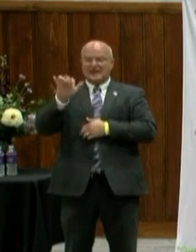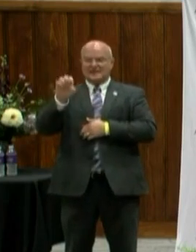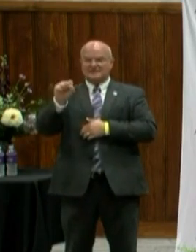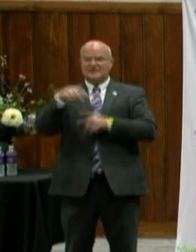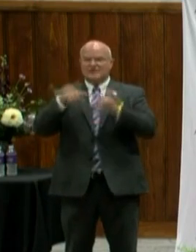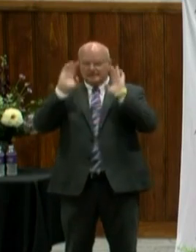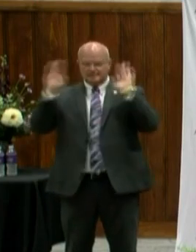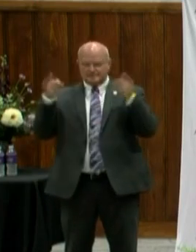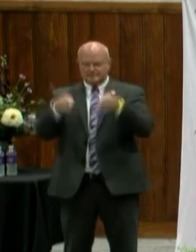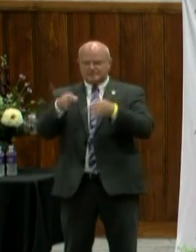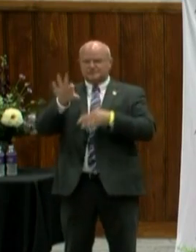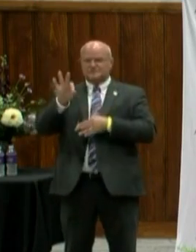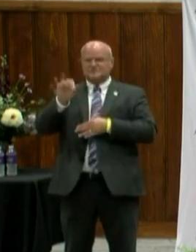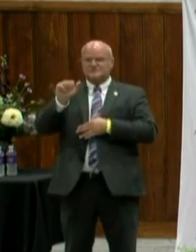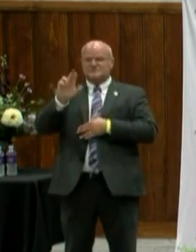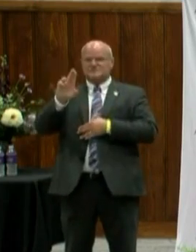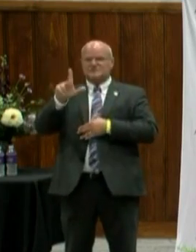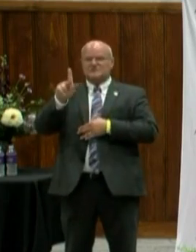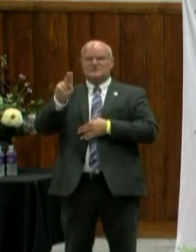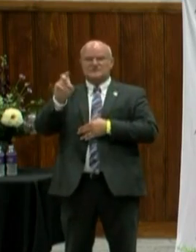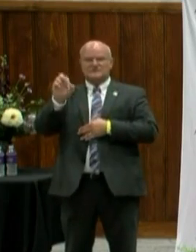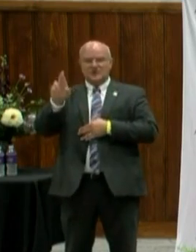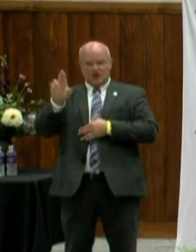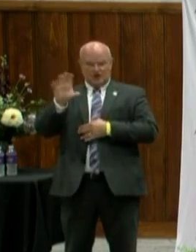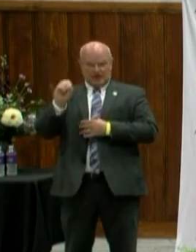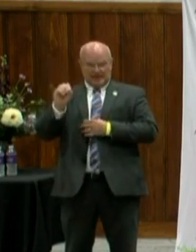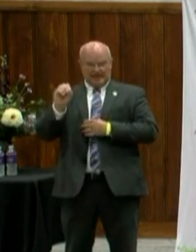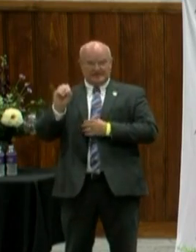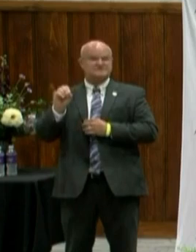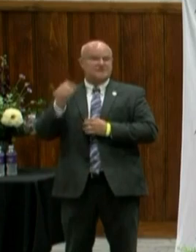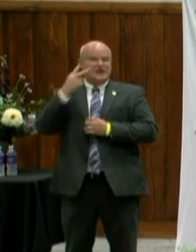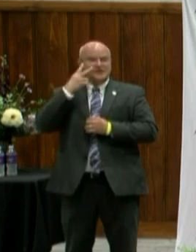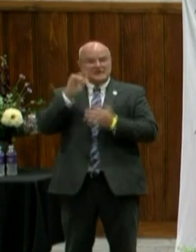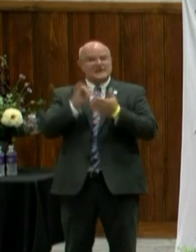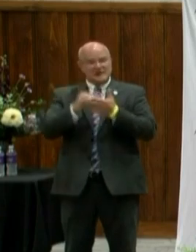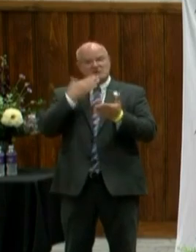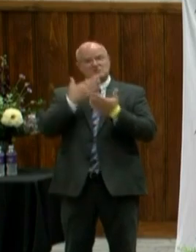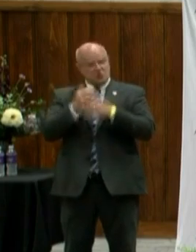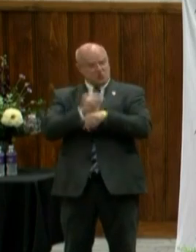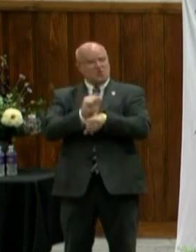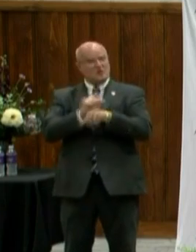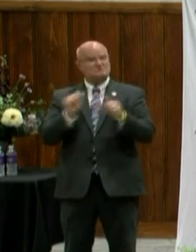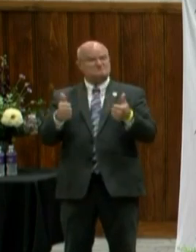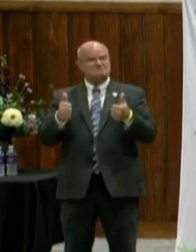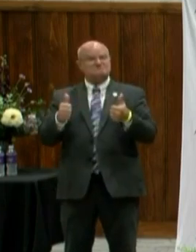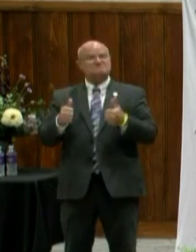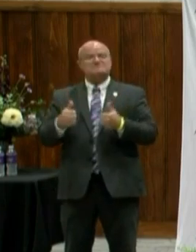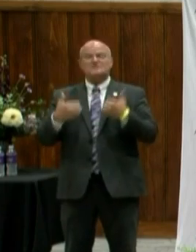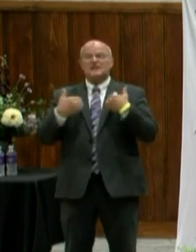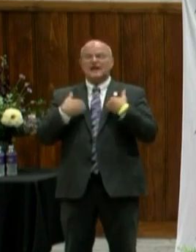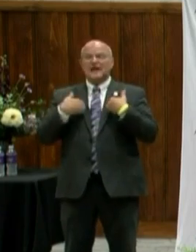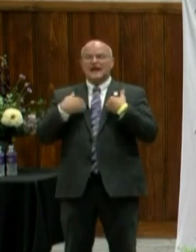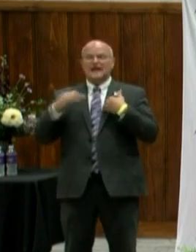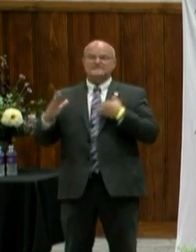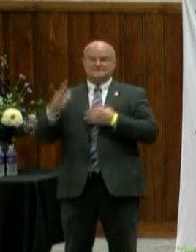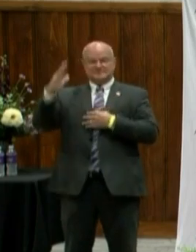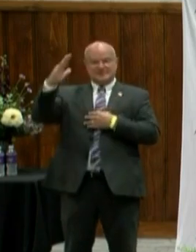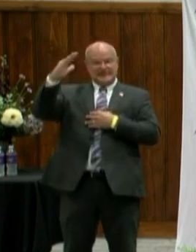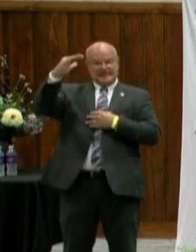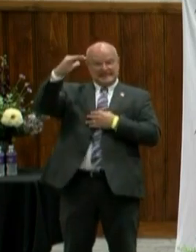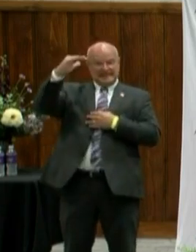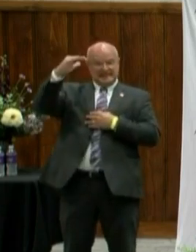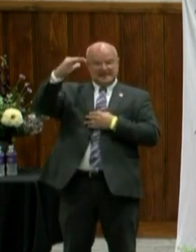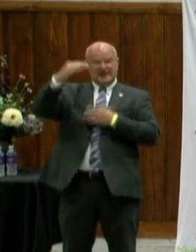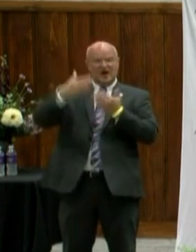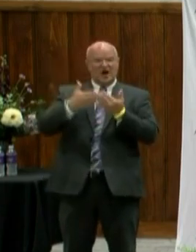wanted to focus on Faulkner County since we're here. And you can see you've done some pretty good work there. You had the peak where it